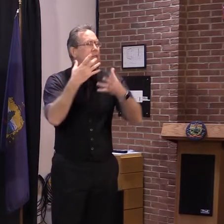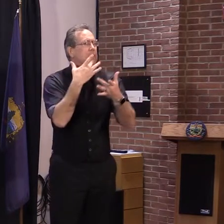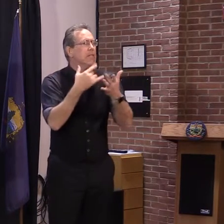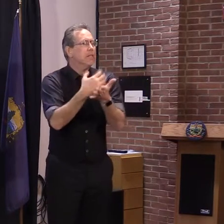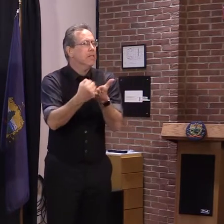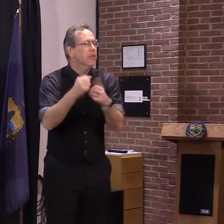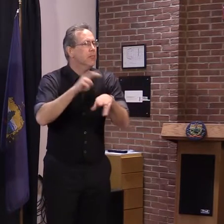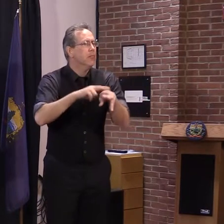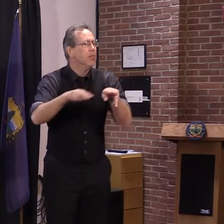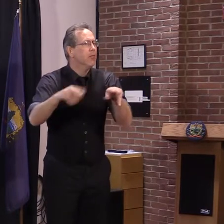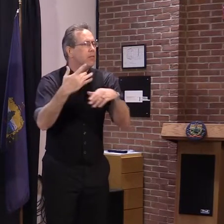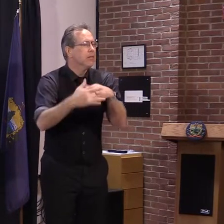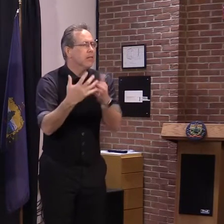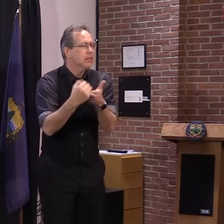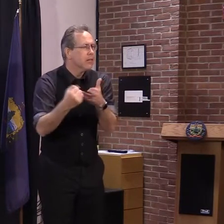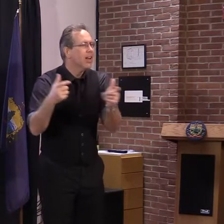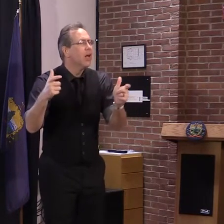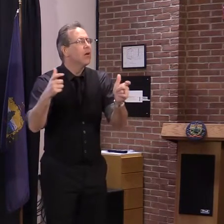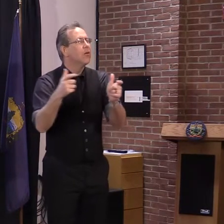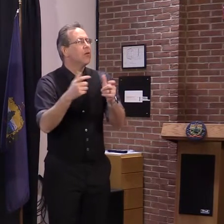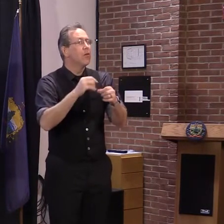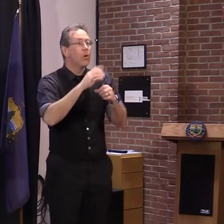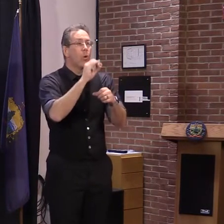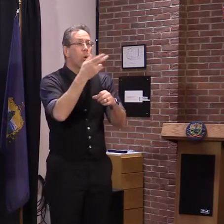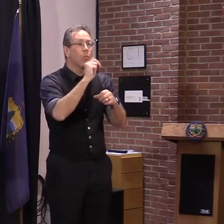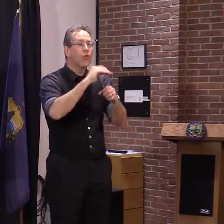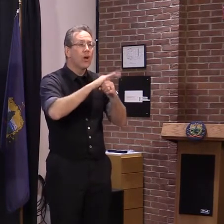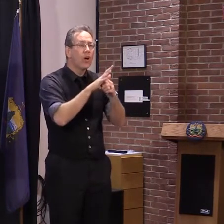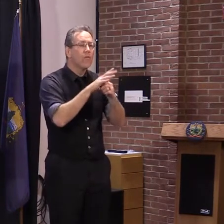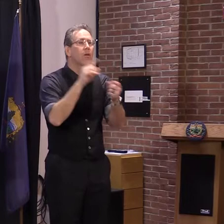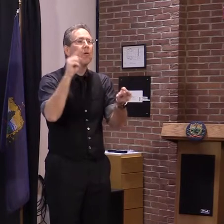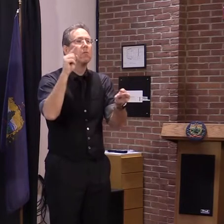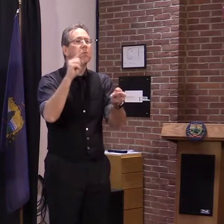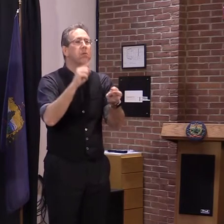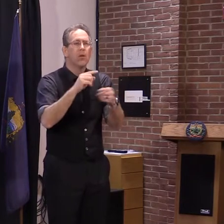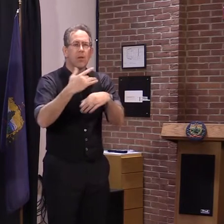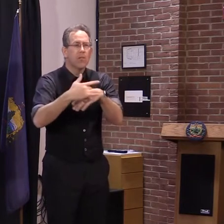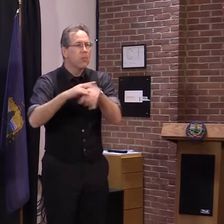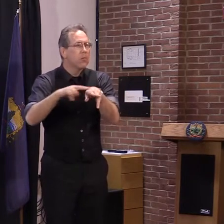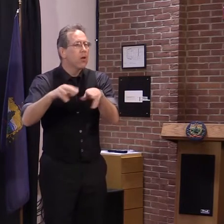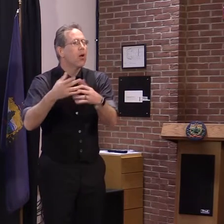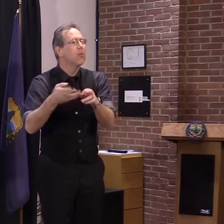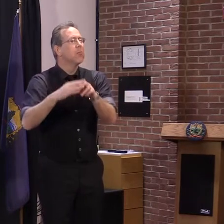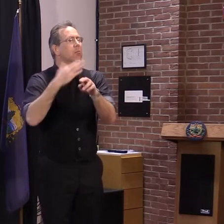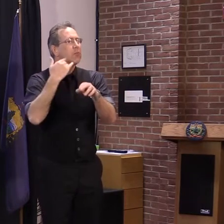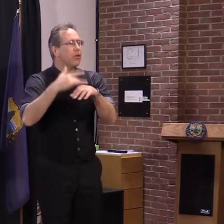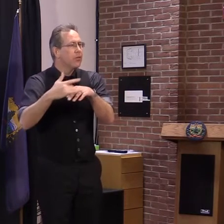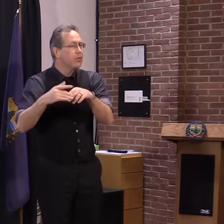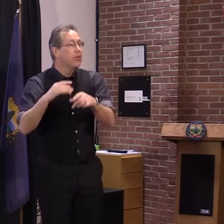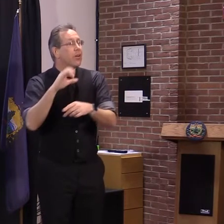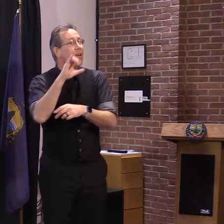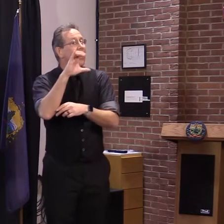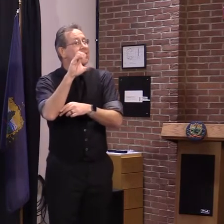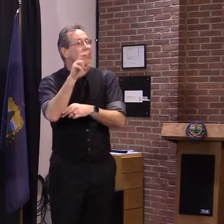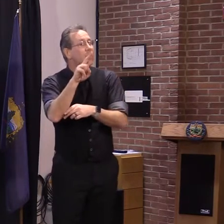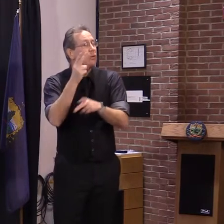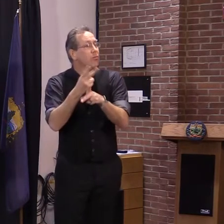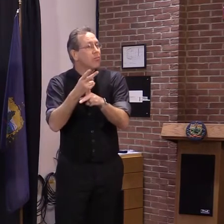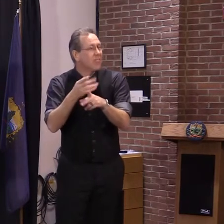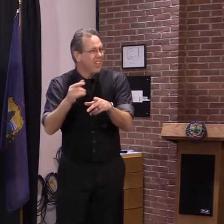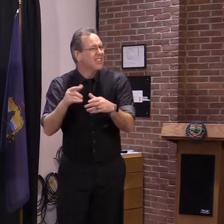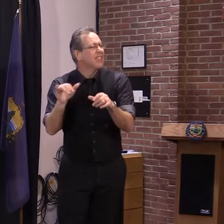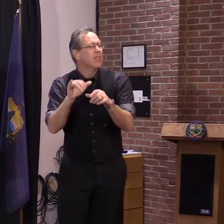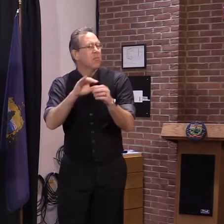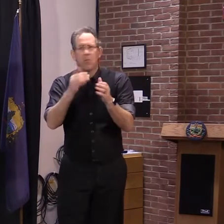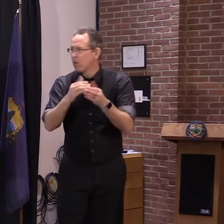that's not COVID that's impacting that. The COVID numbers are coming down. And same on the ICU. The ICU availability has trended down, but obviously there's fewer